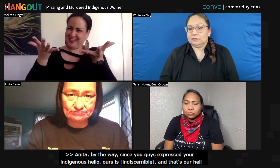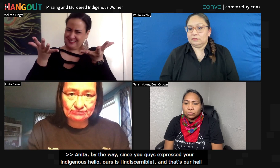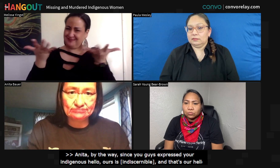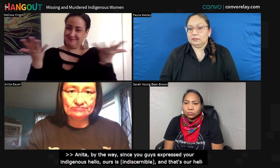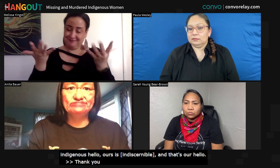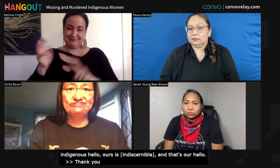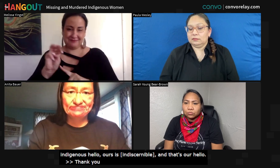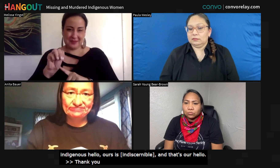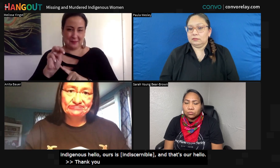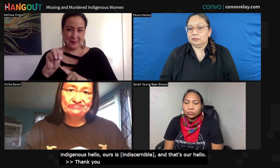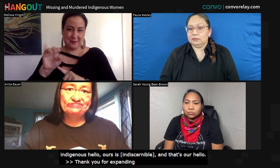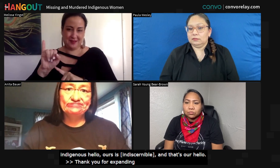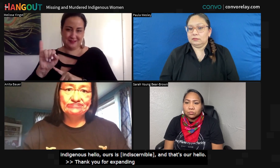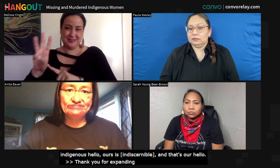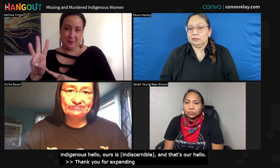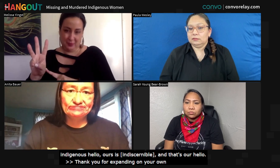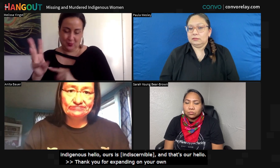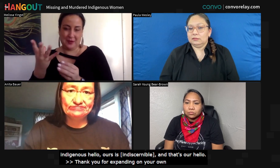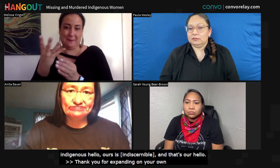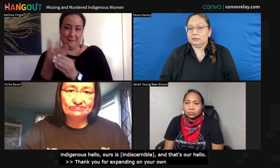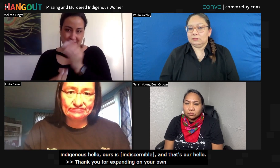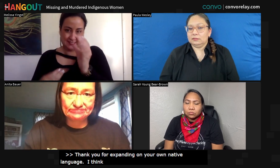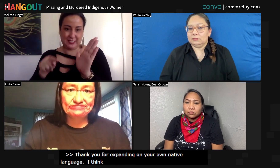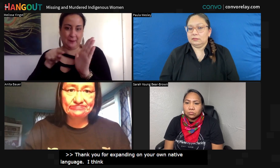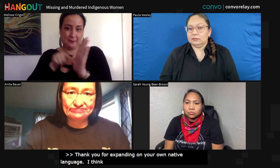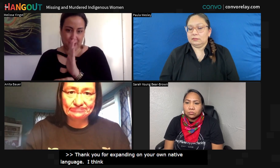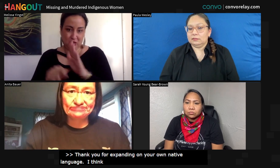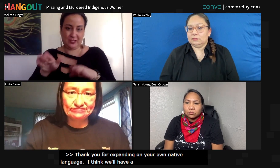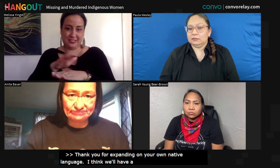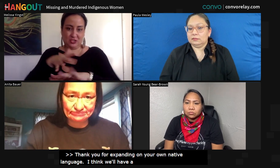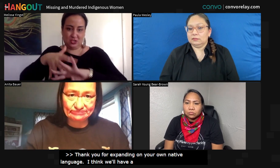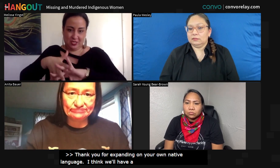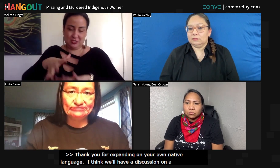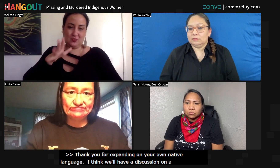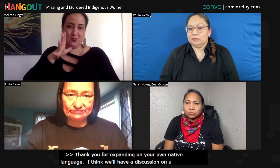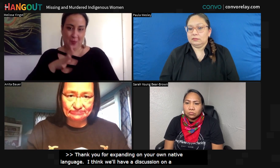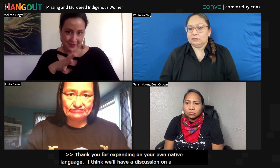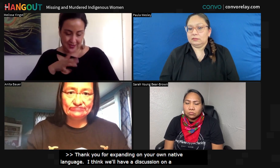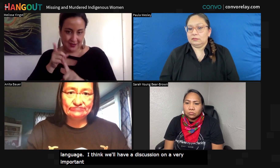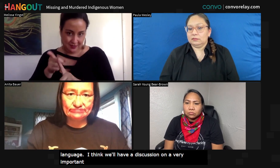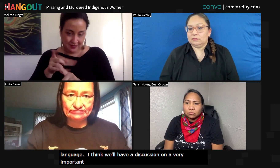very important topic that needs to be brought to the surface, which is MMIW, Missing Murdered Indigenous Women.